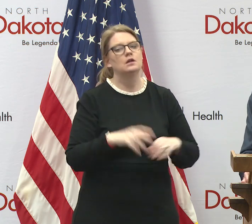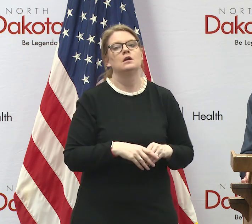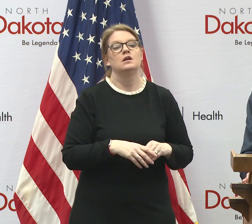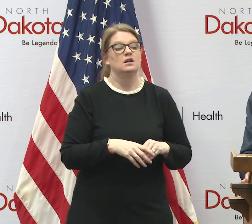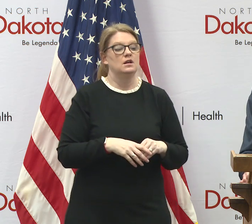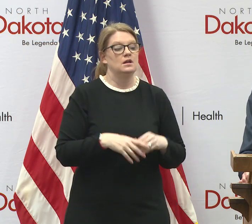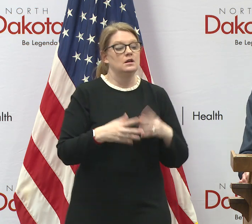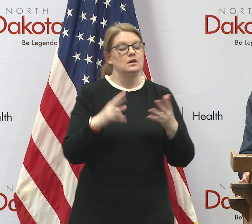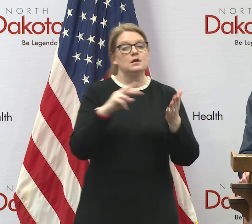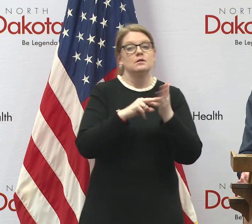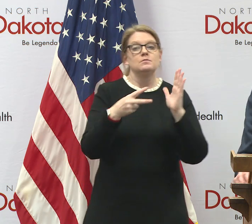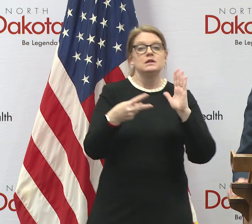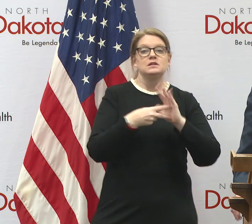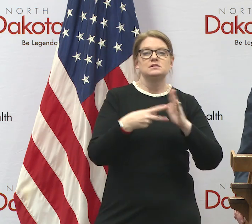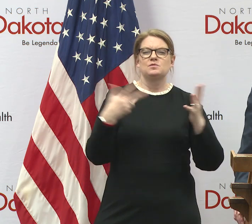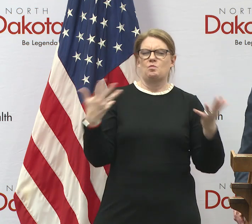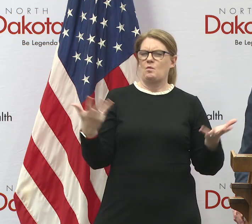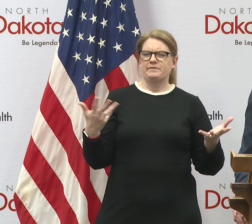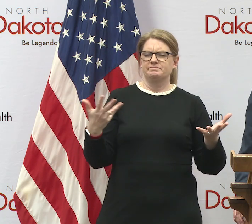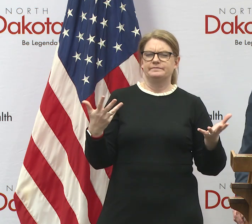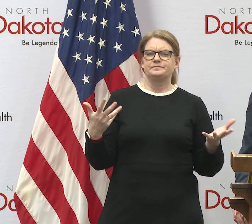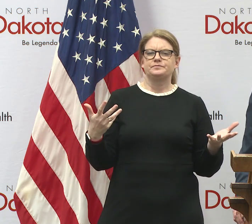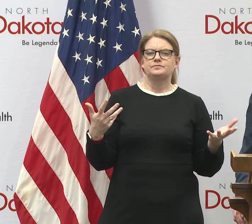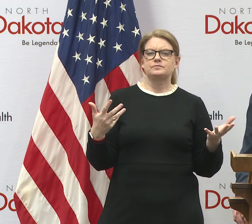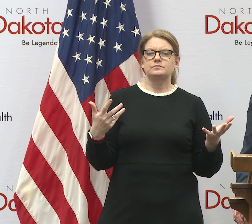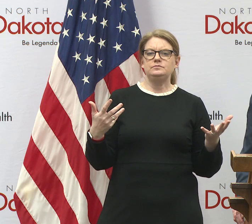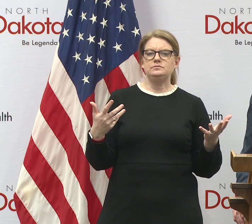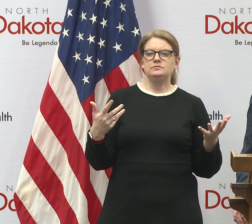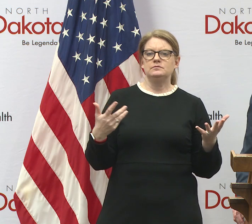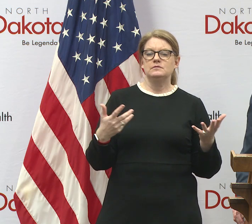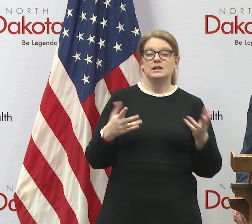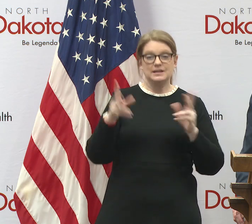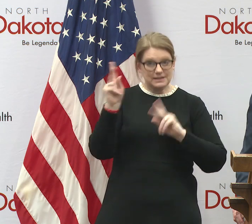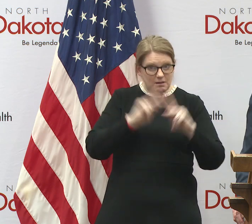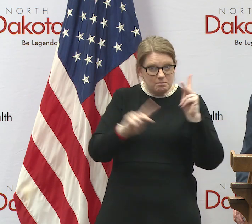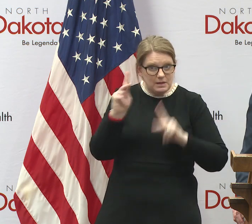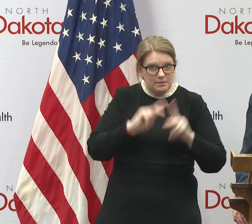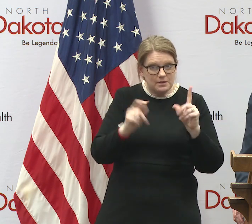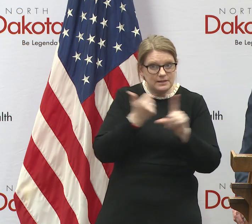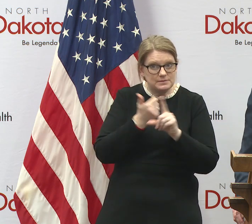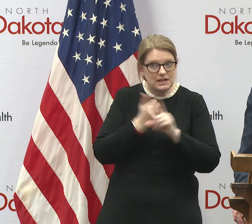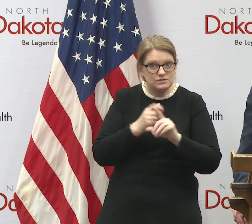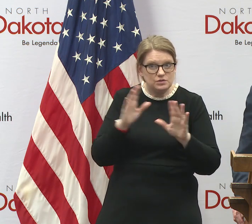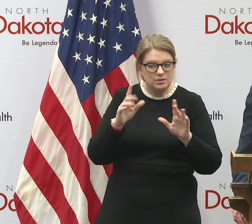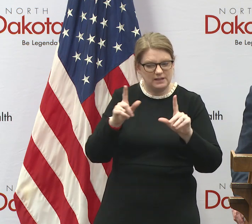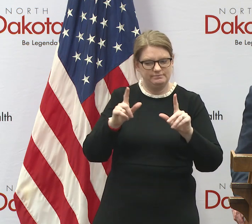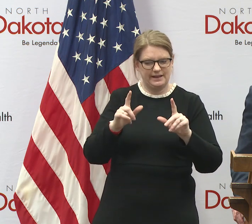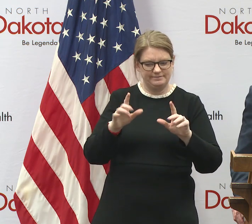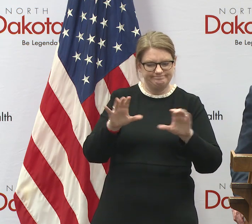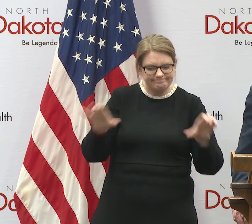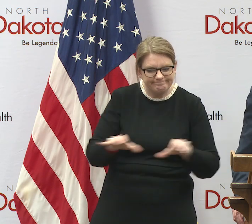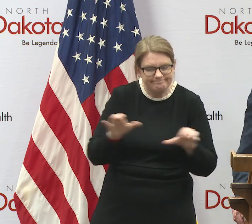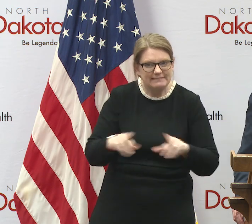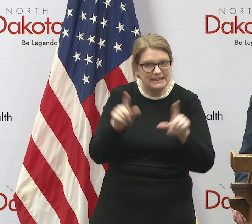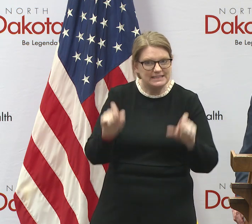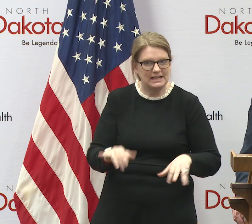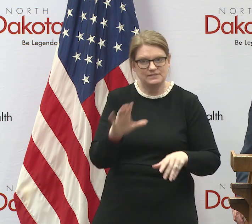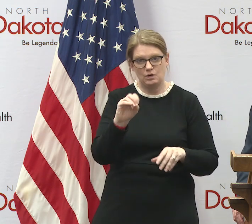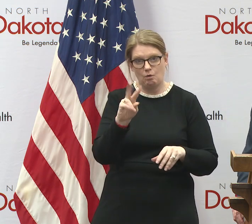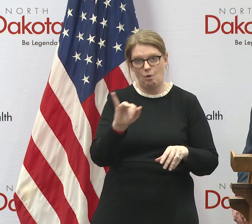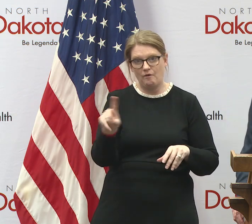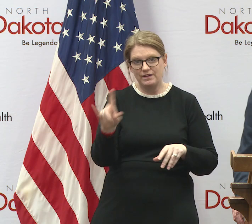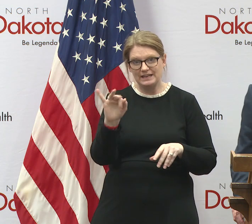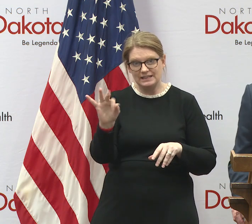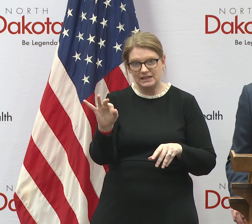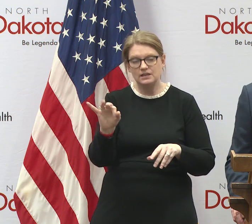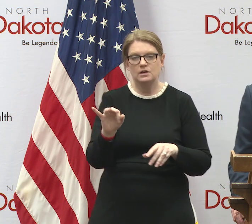expanding the list of those authorized to administer COVID-19 tests to include licensed pharmacists in our state. So that'd be another location that